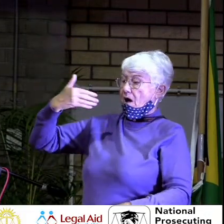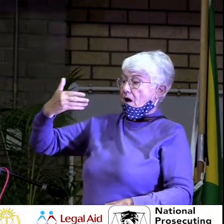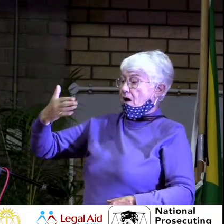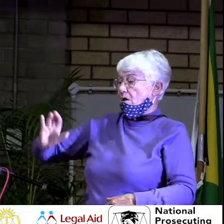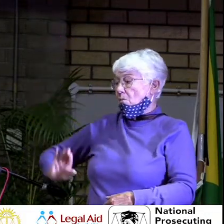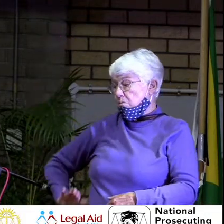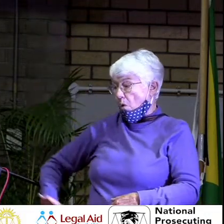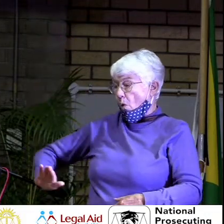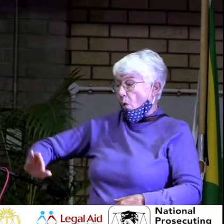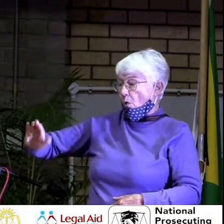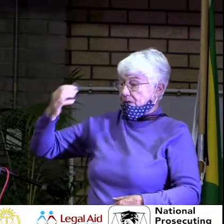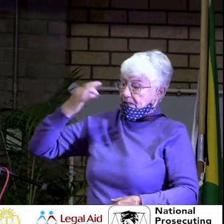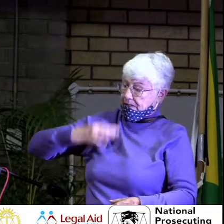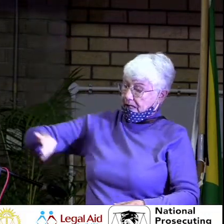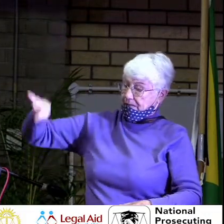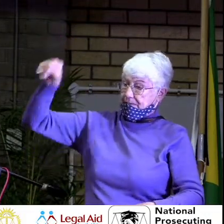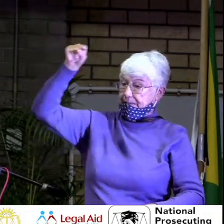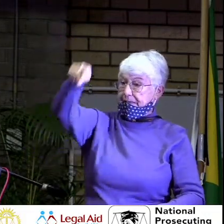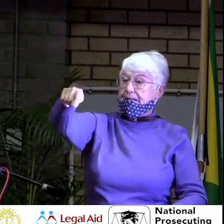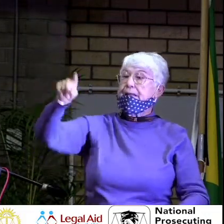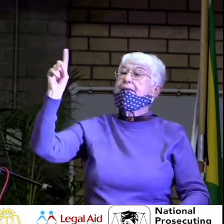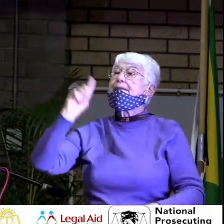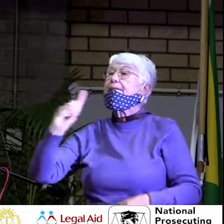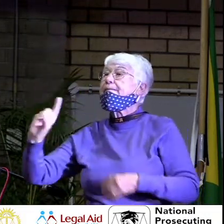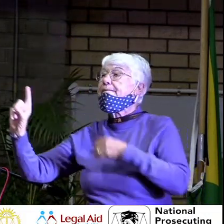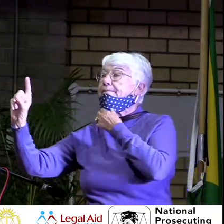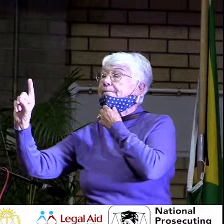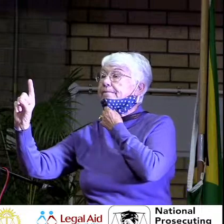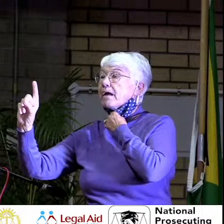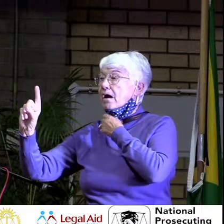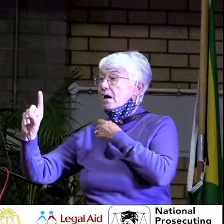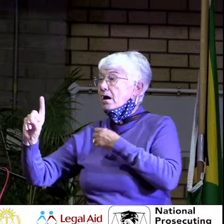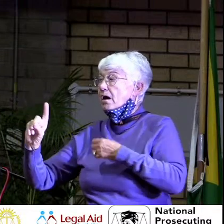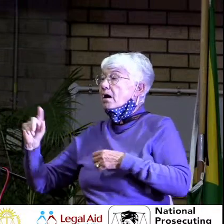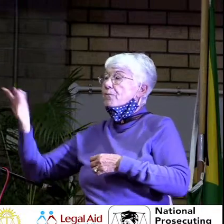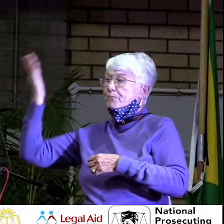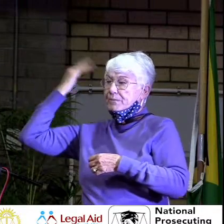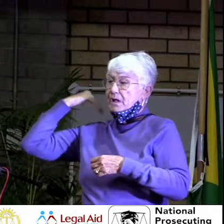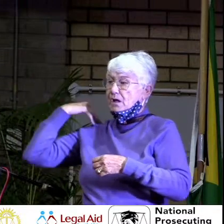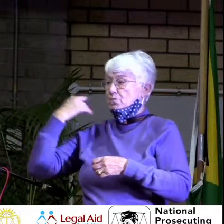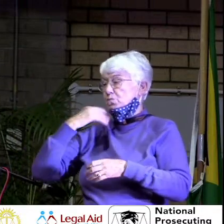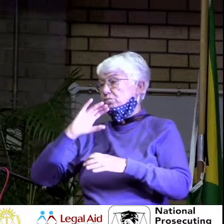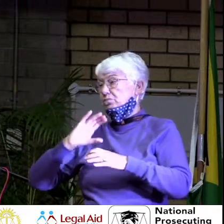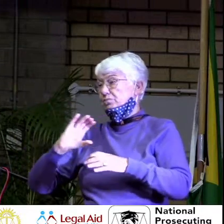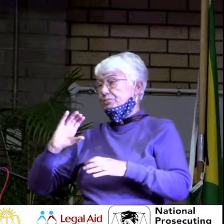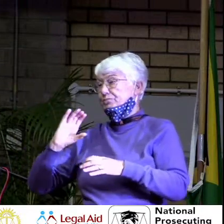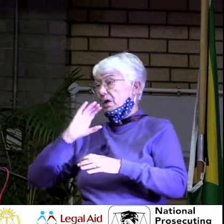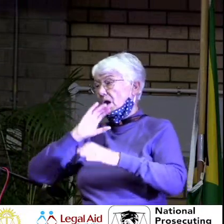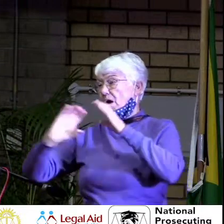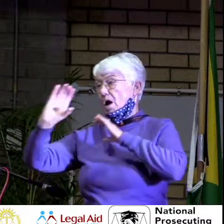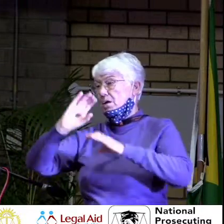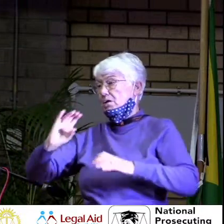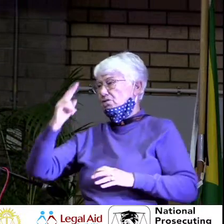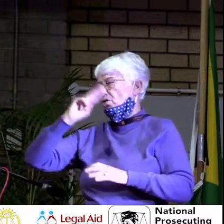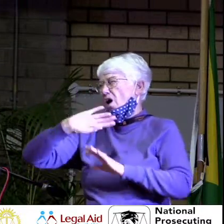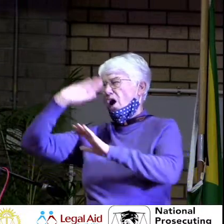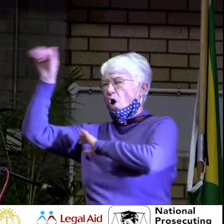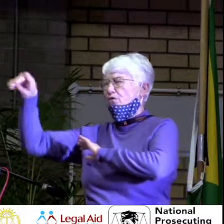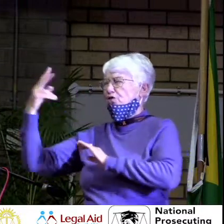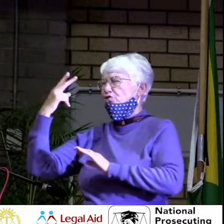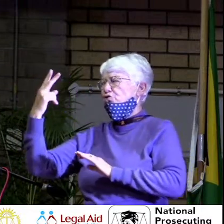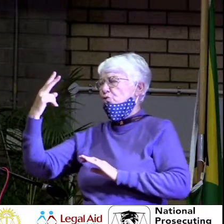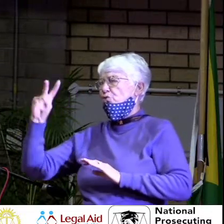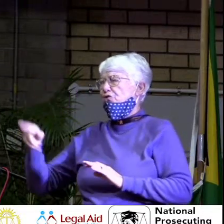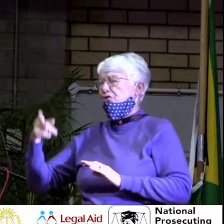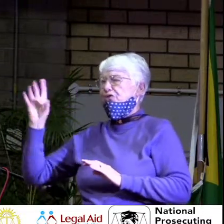Delft. So last year, we counselled in the whole of Western Cape 2,272